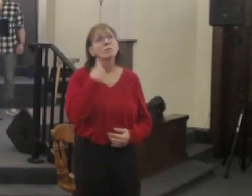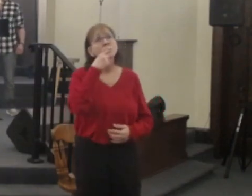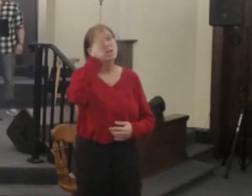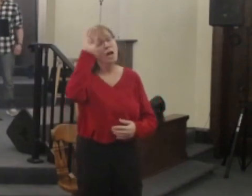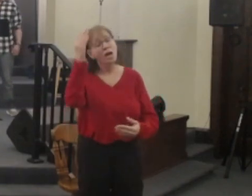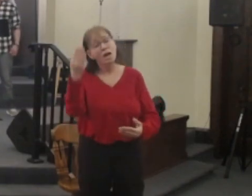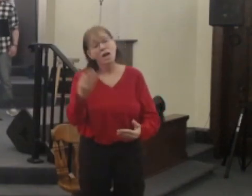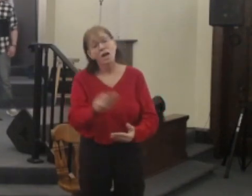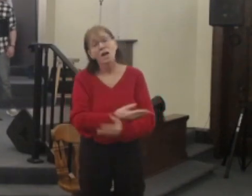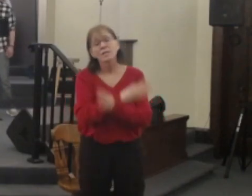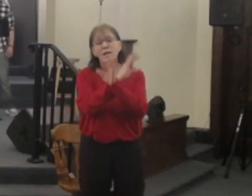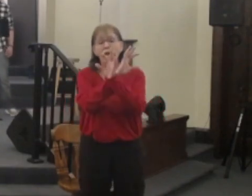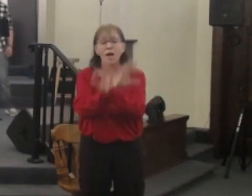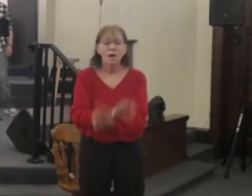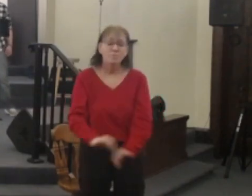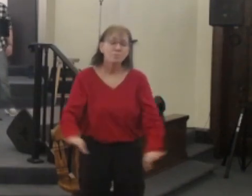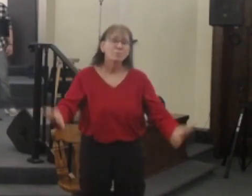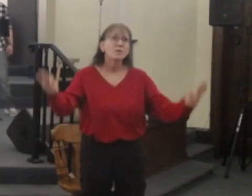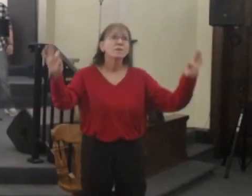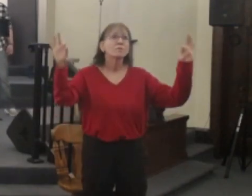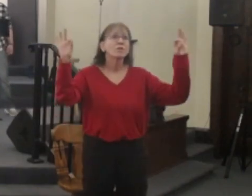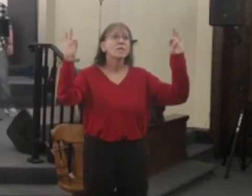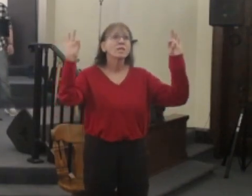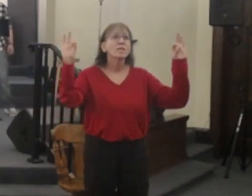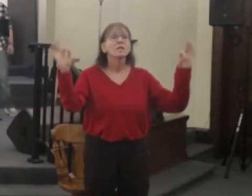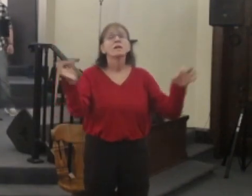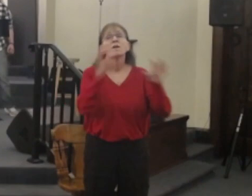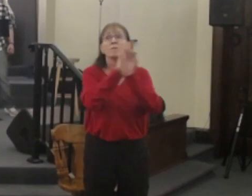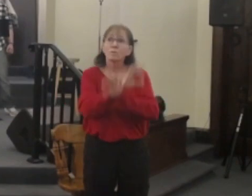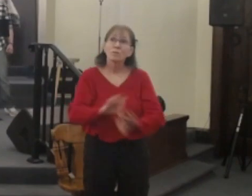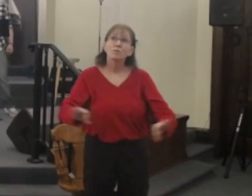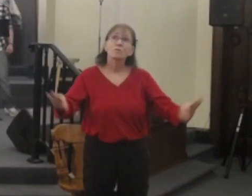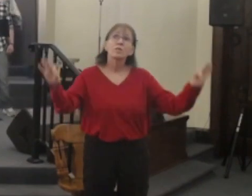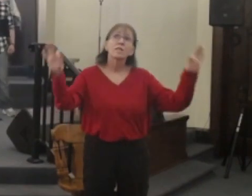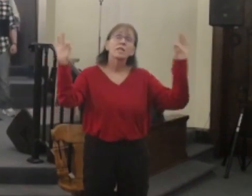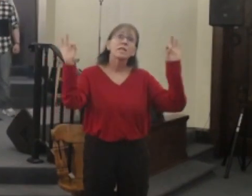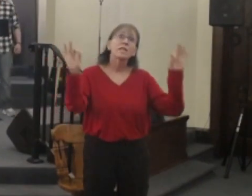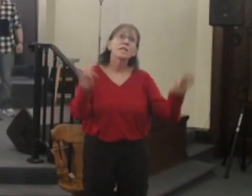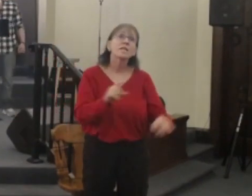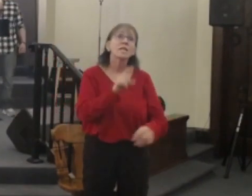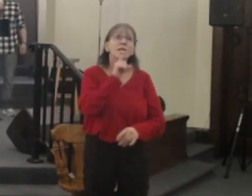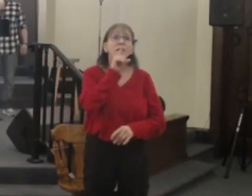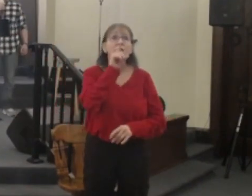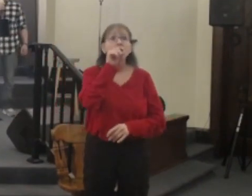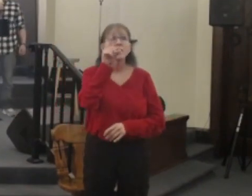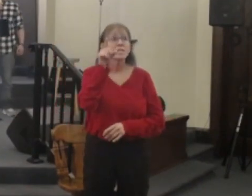the Son sets free. Oh, it's free